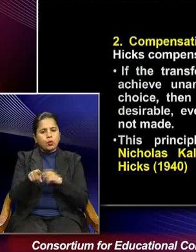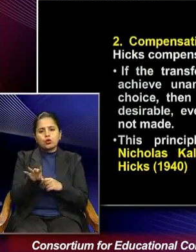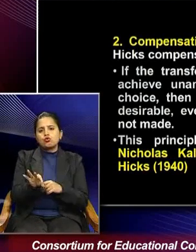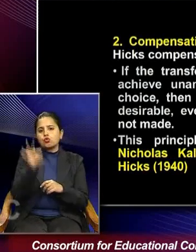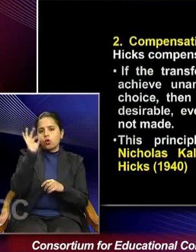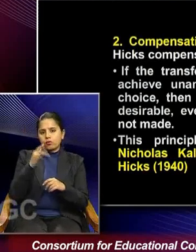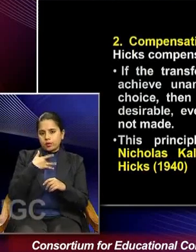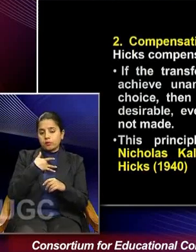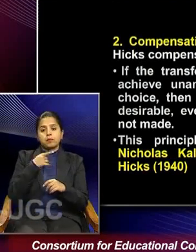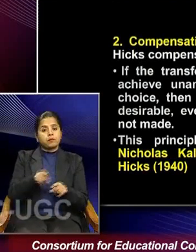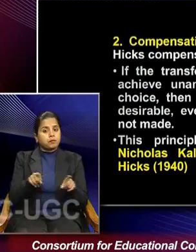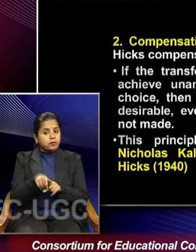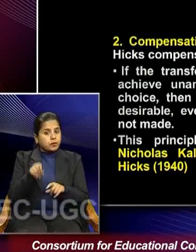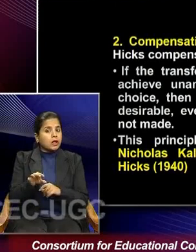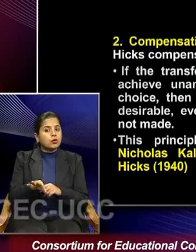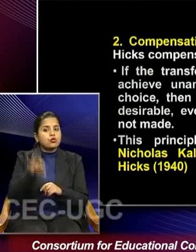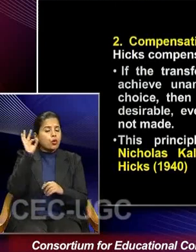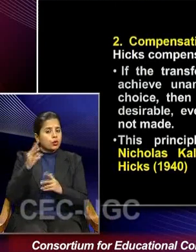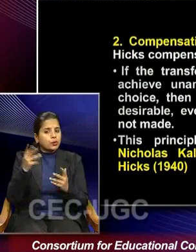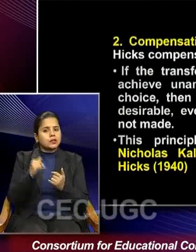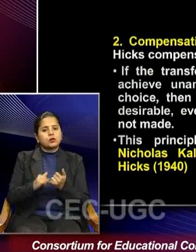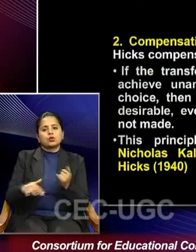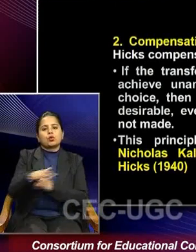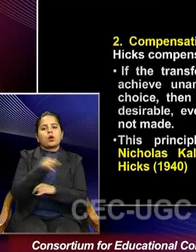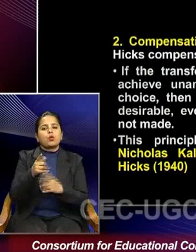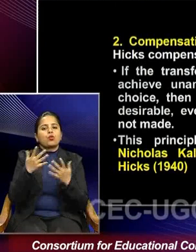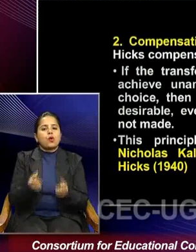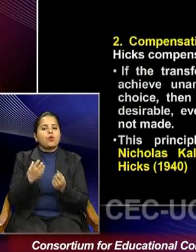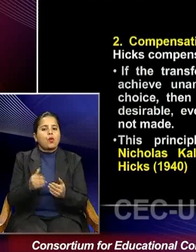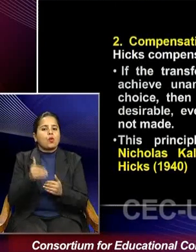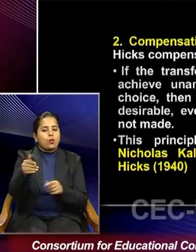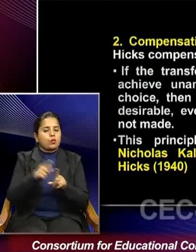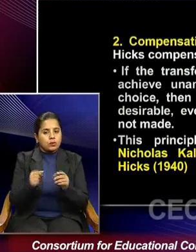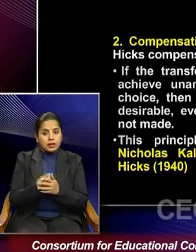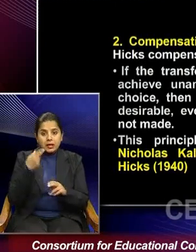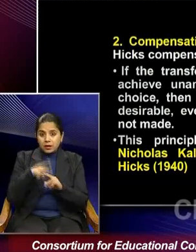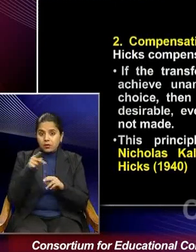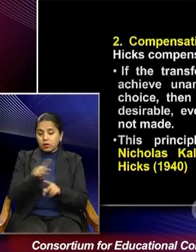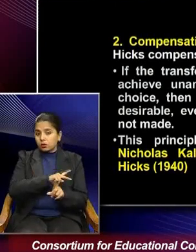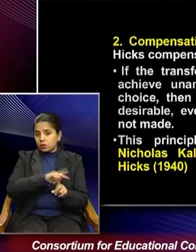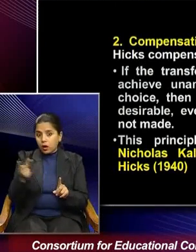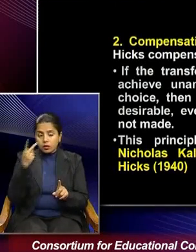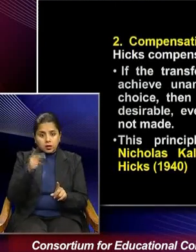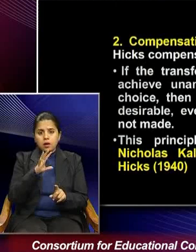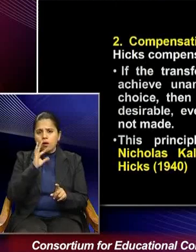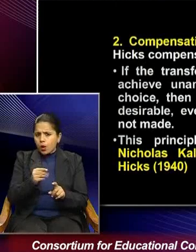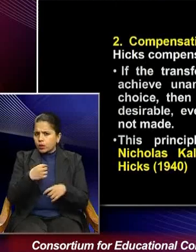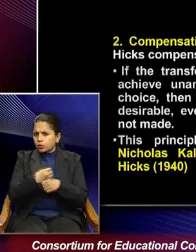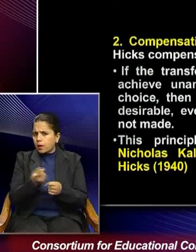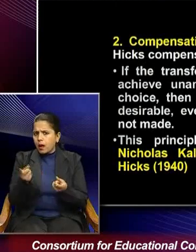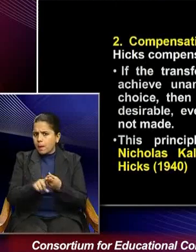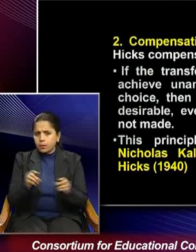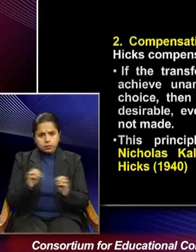choice, then the choice is socially desirable. Even if the transfers are not actually made,